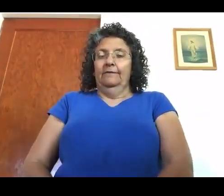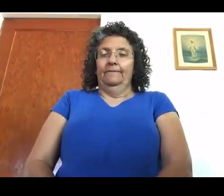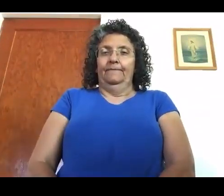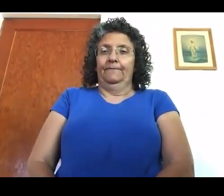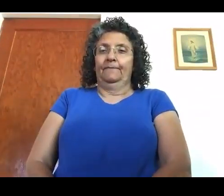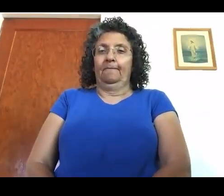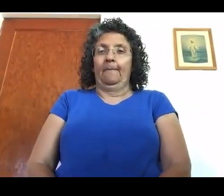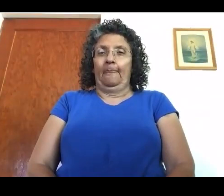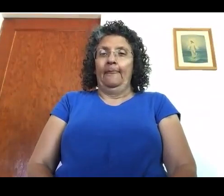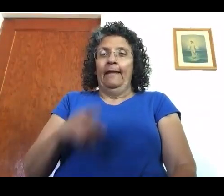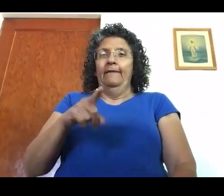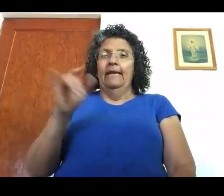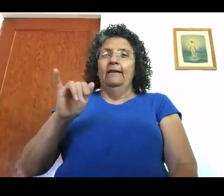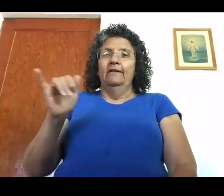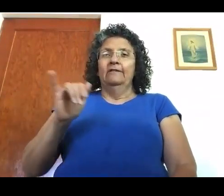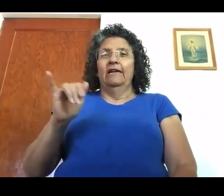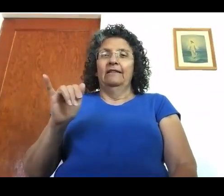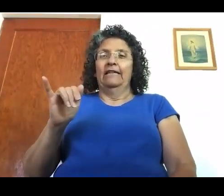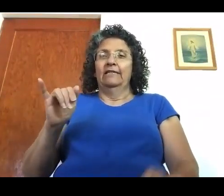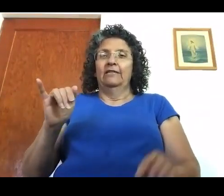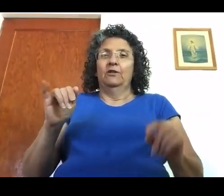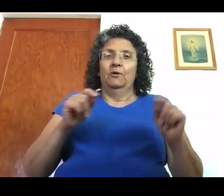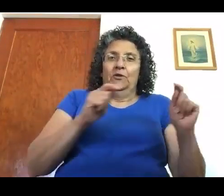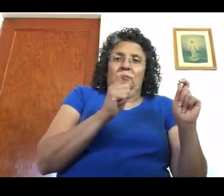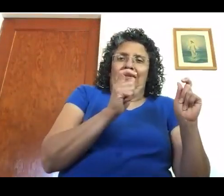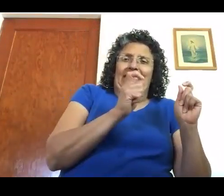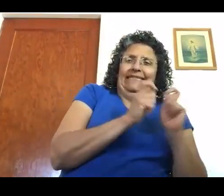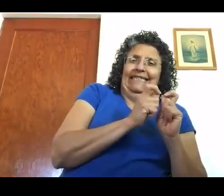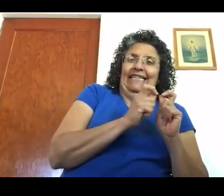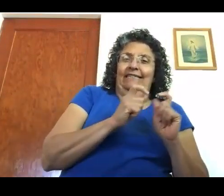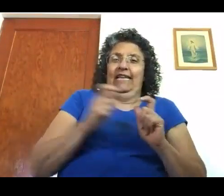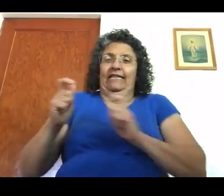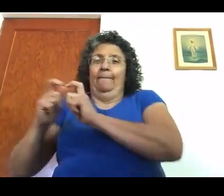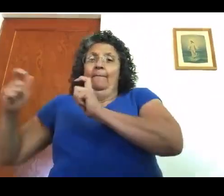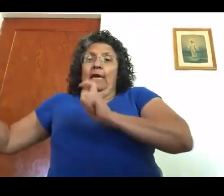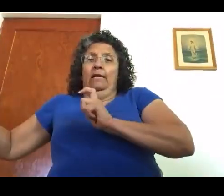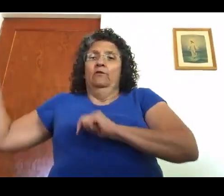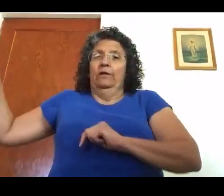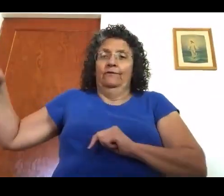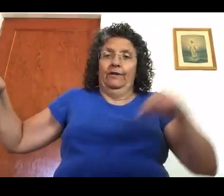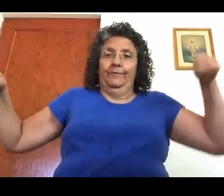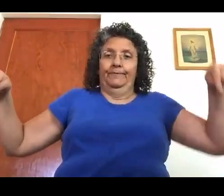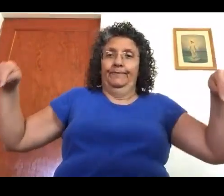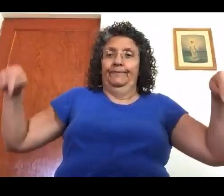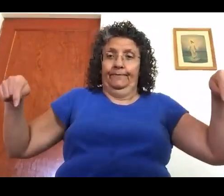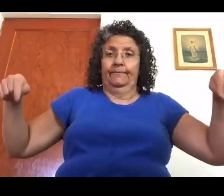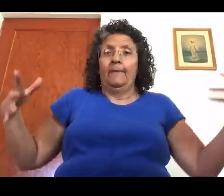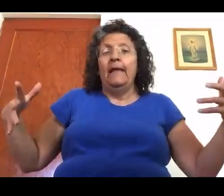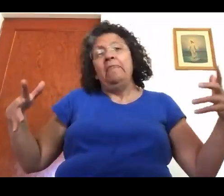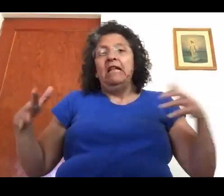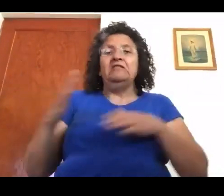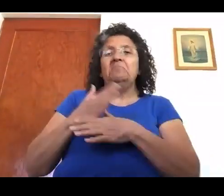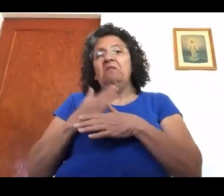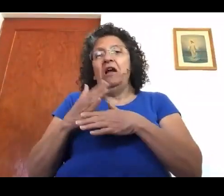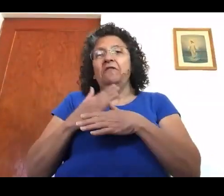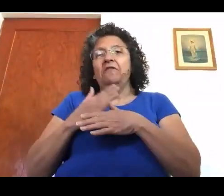So these are like the two extremes, the tiniest ones over here, the biggest ones over there, and then you find some medium ones and you'll put them